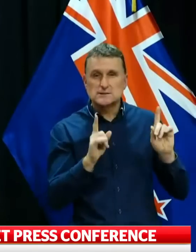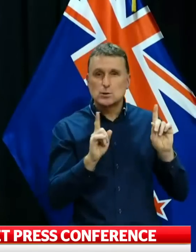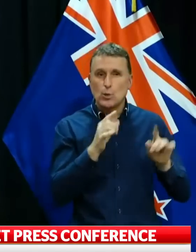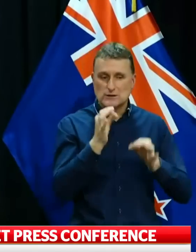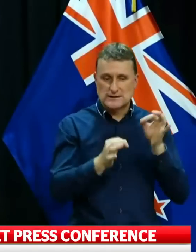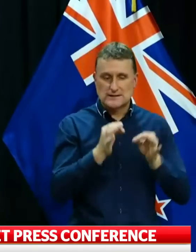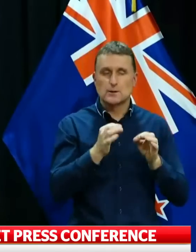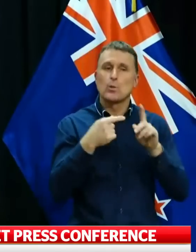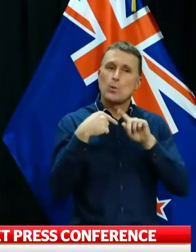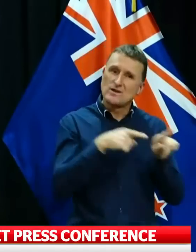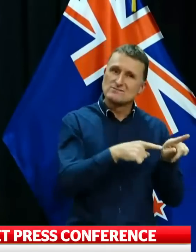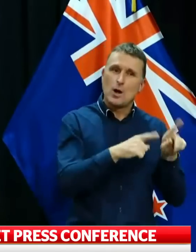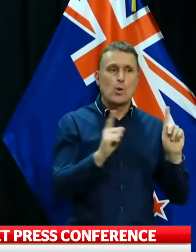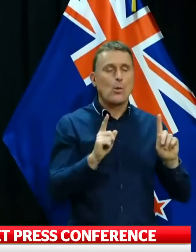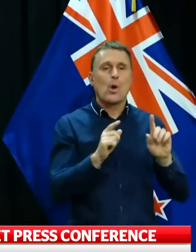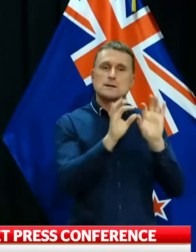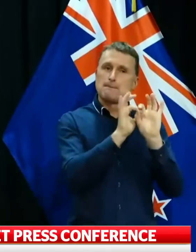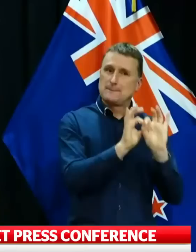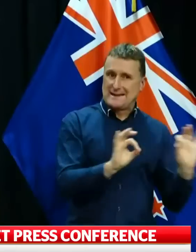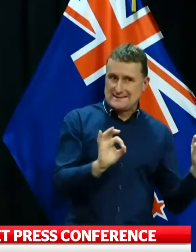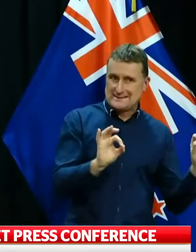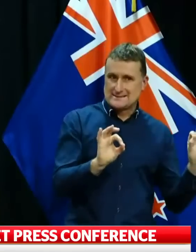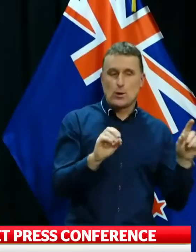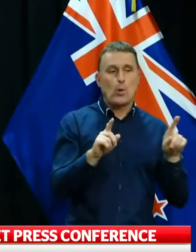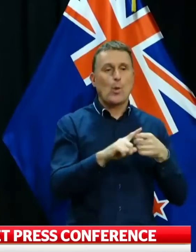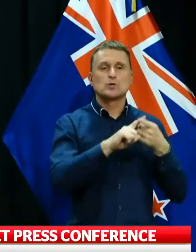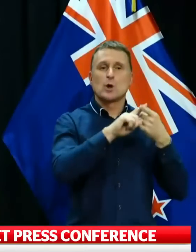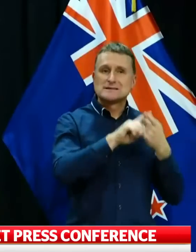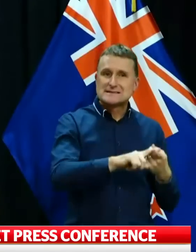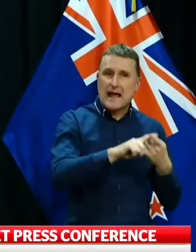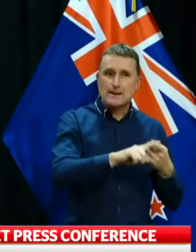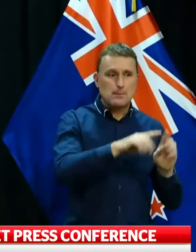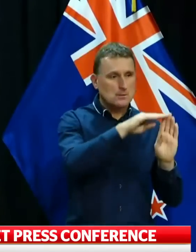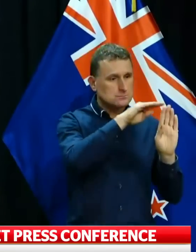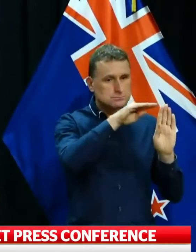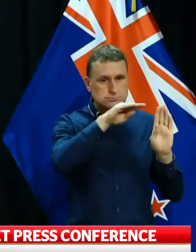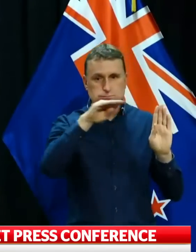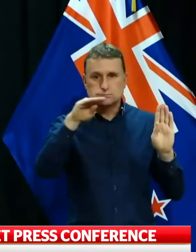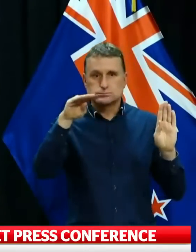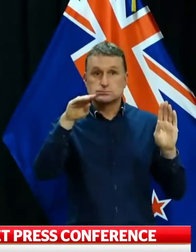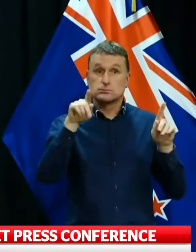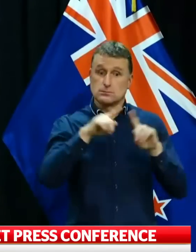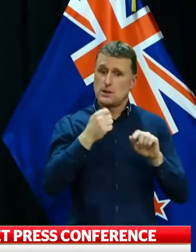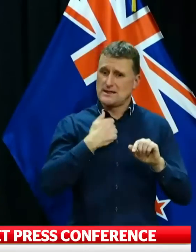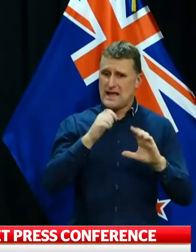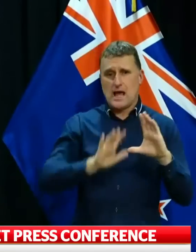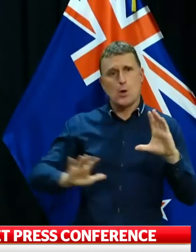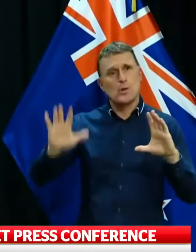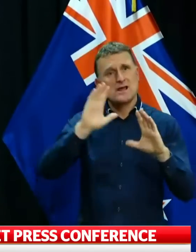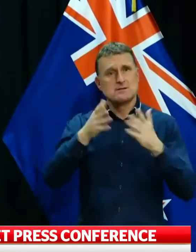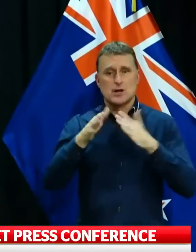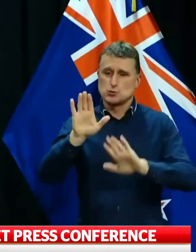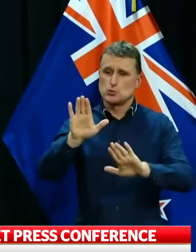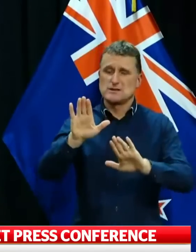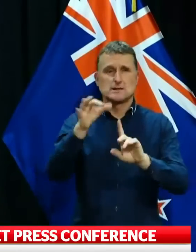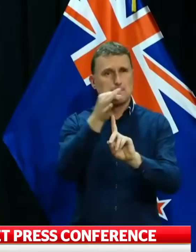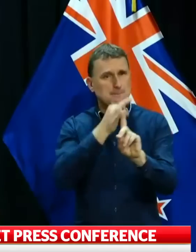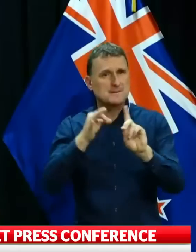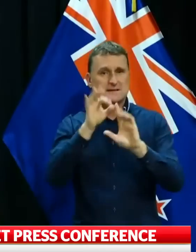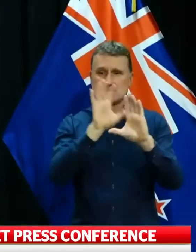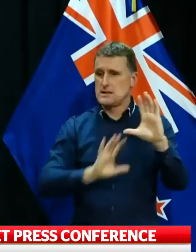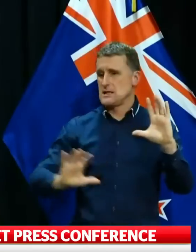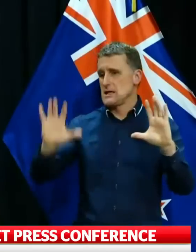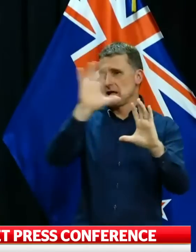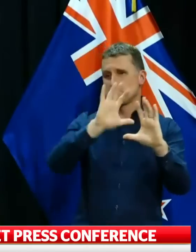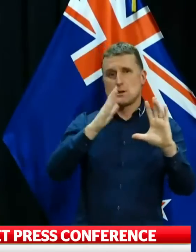and stability. We've been very opposed to the increasing militarisation of our region, the Pacific region, because we do